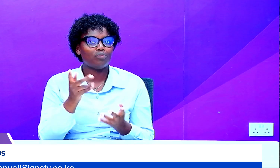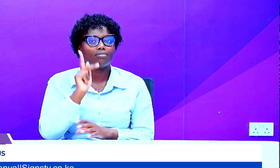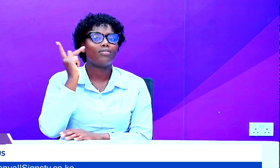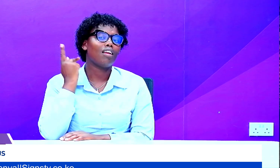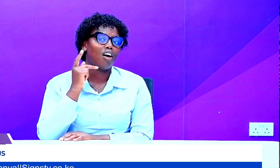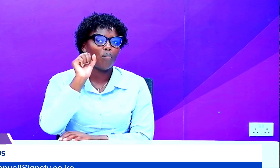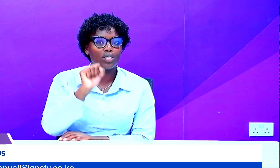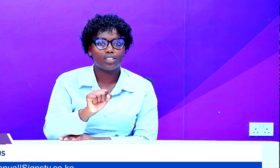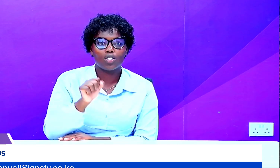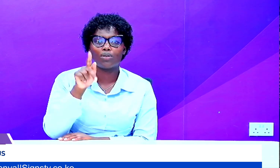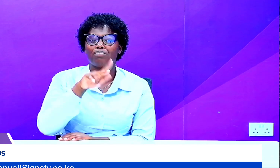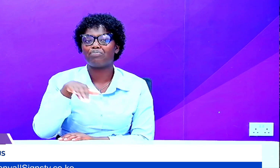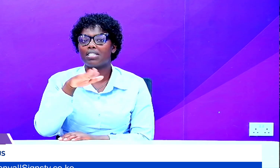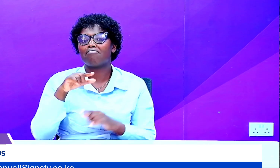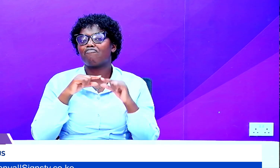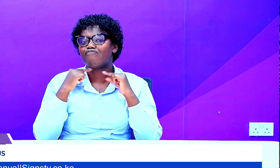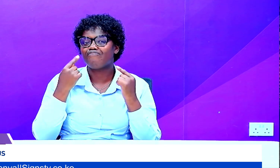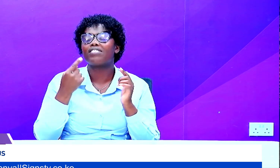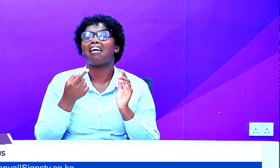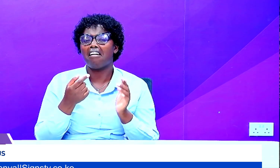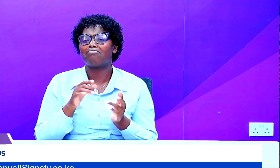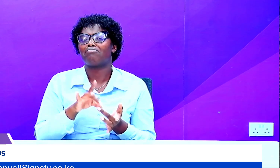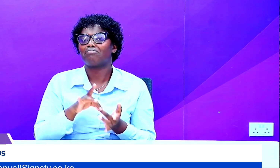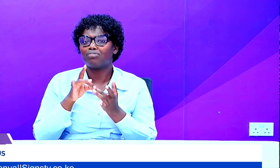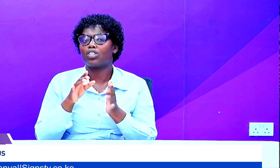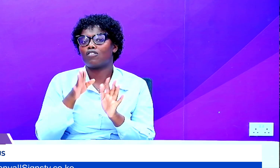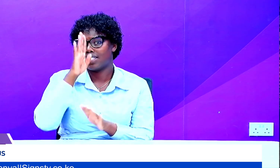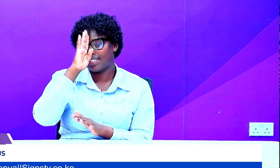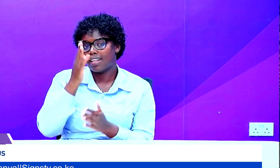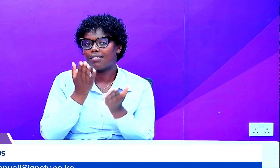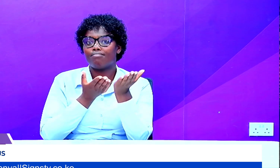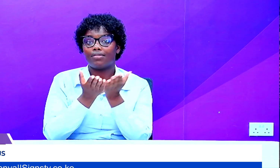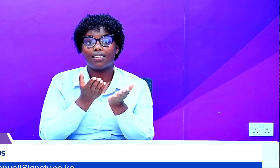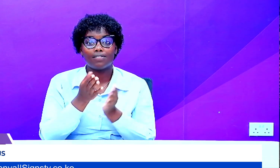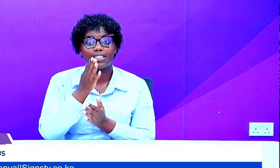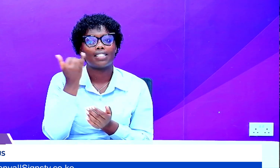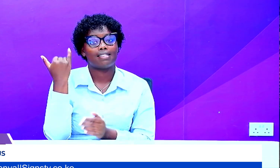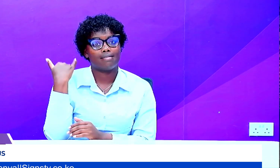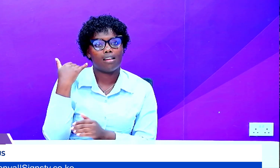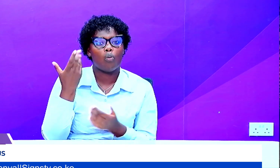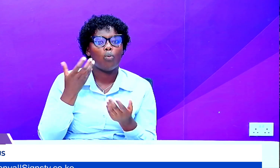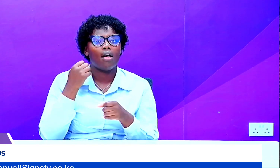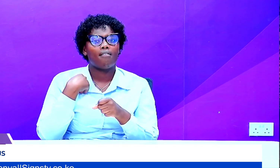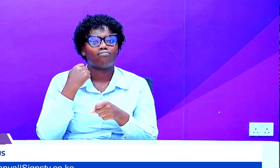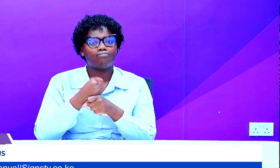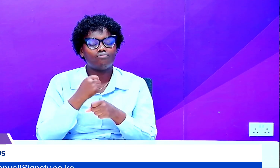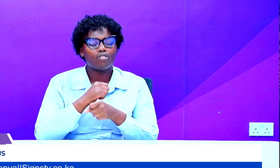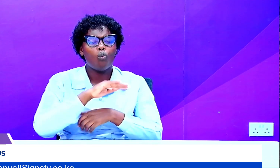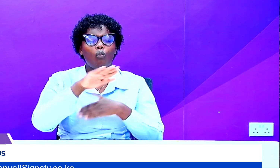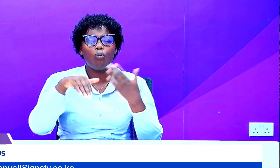The Presbyterian Church of East Africa, Pcea Kariobangi South Parish, hosted an extraordinary